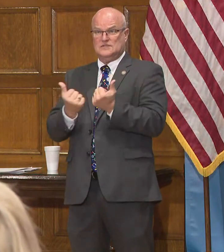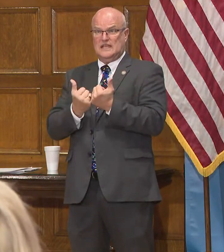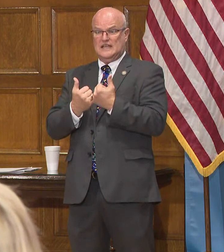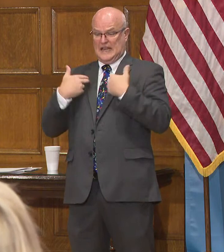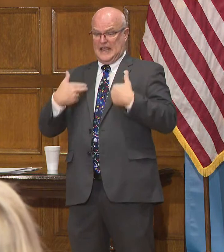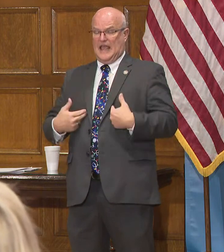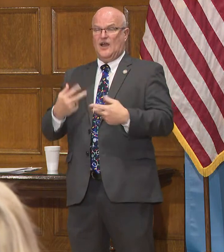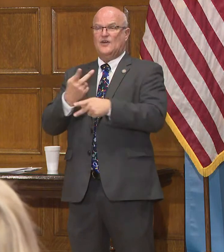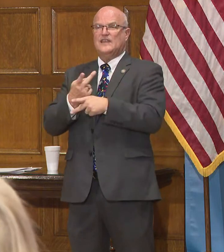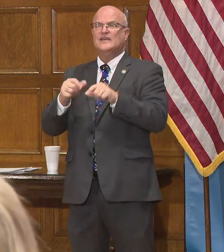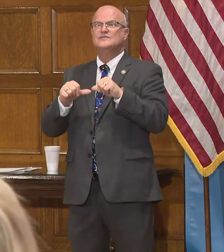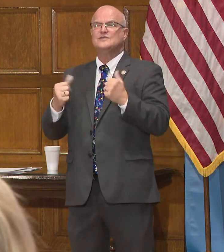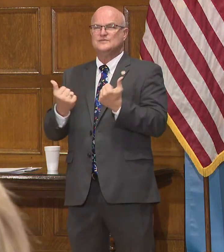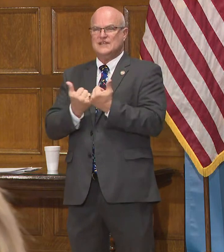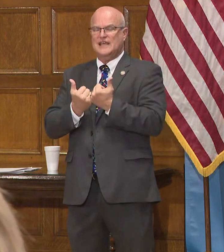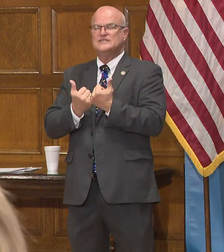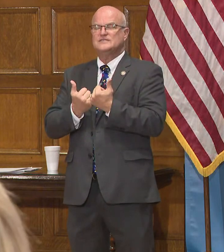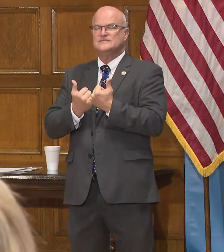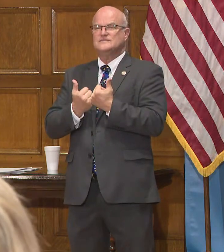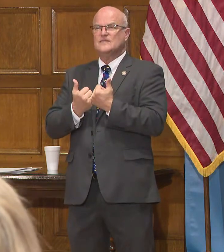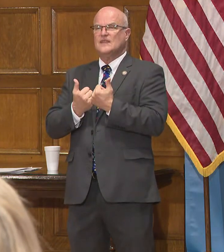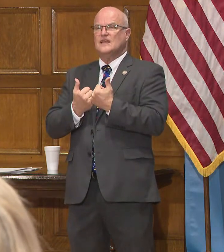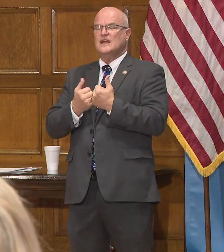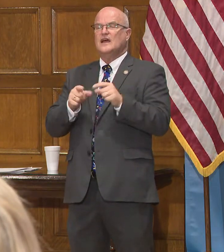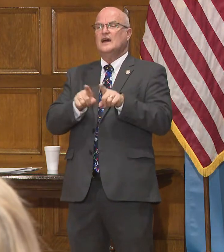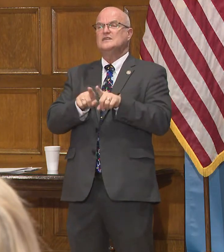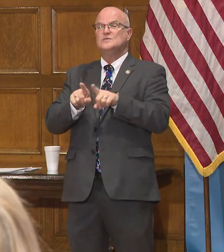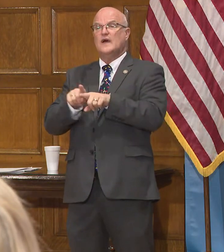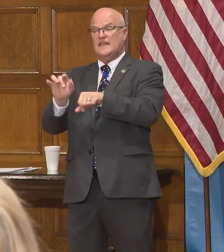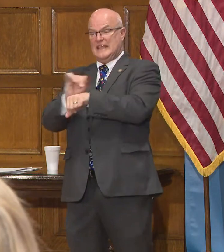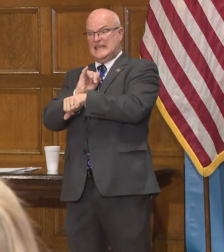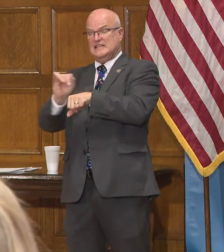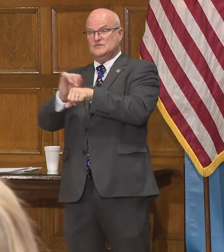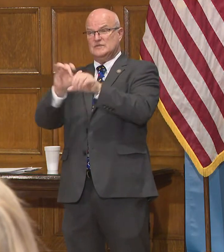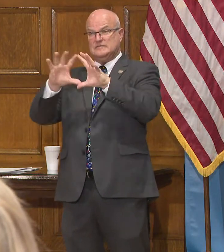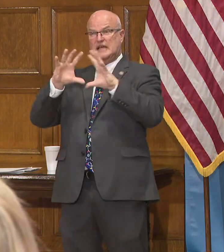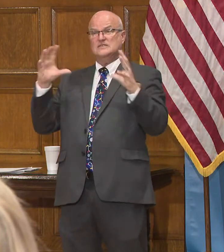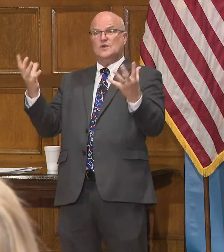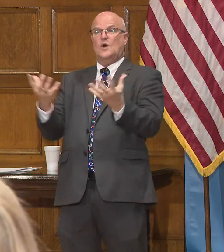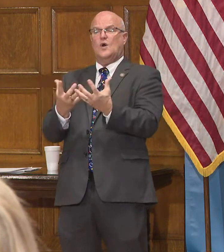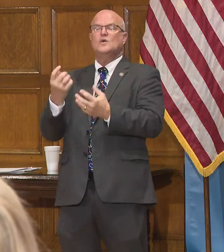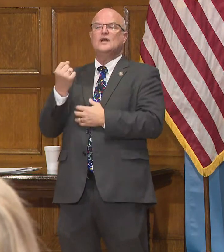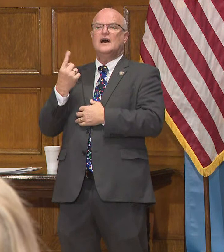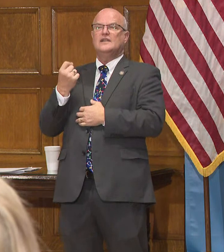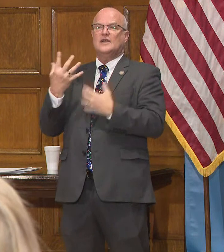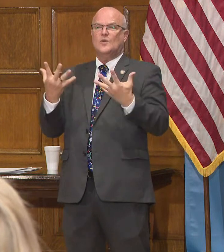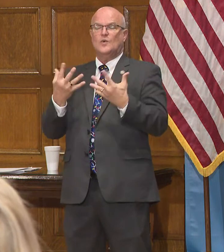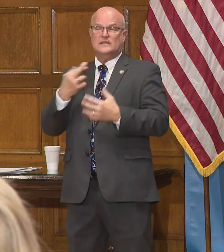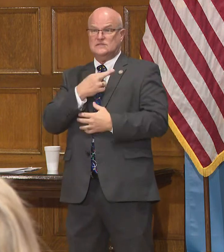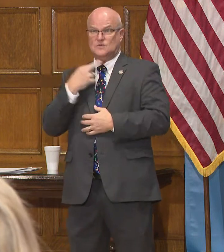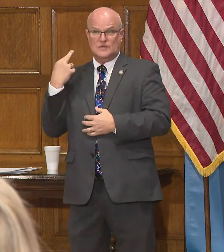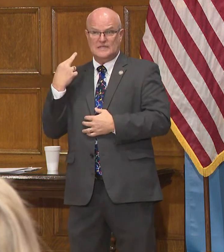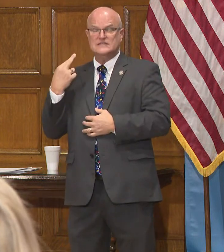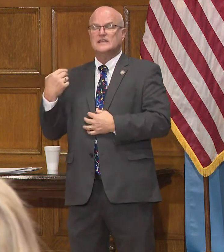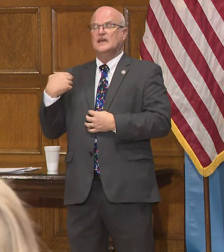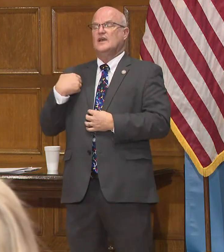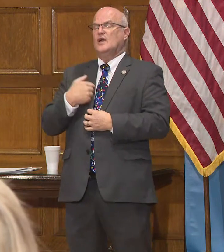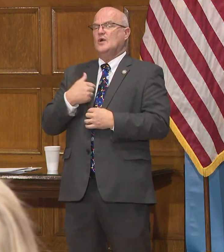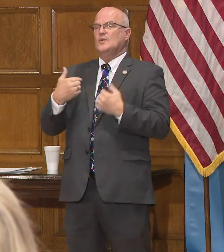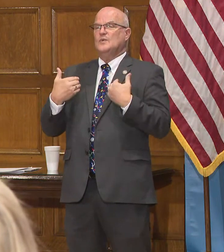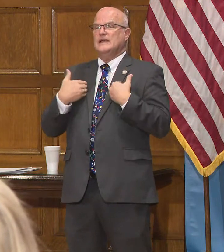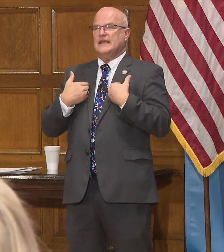the Healthcare Association, as well as the industry understands what's at stake. We